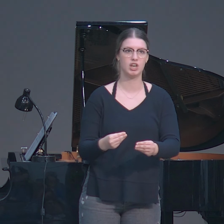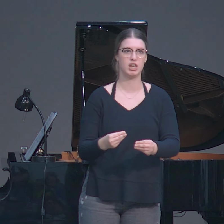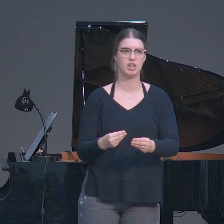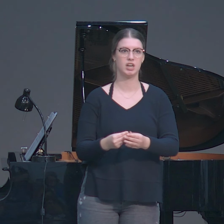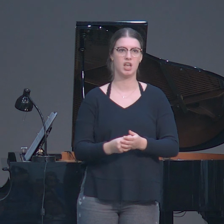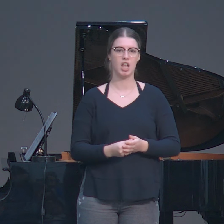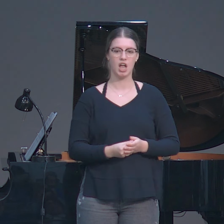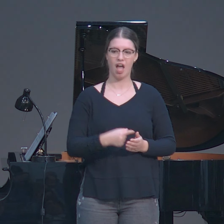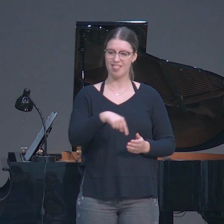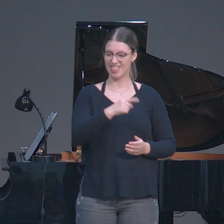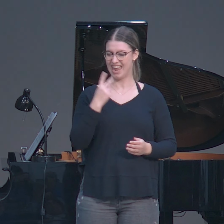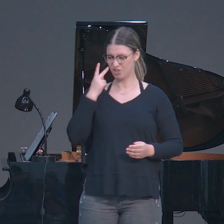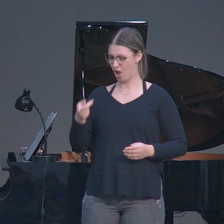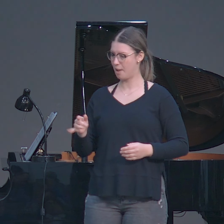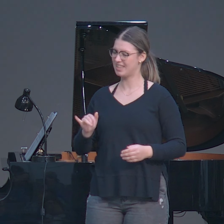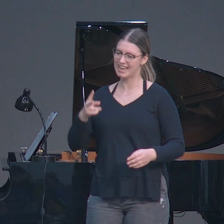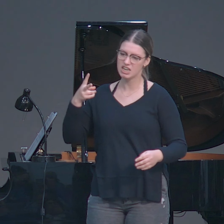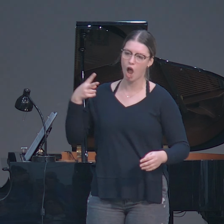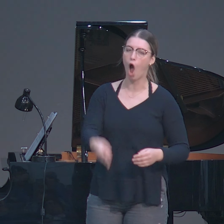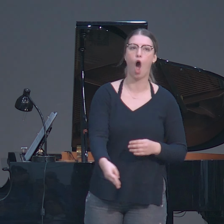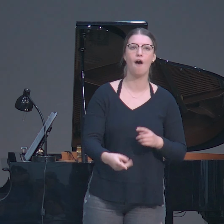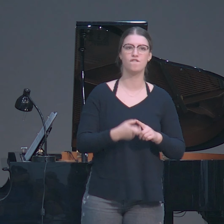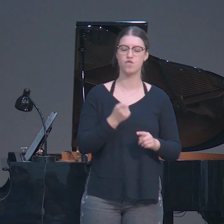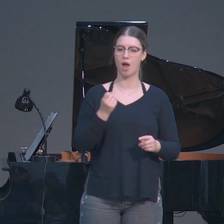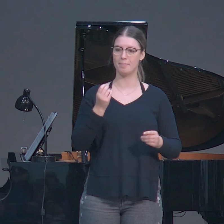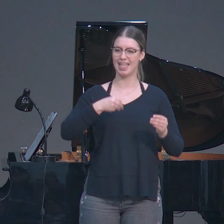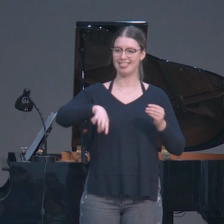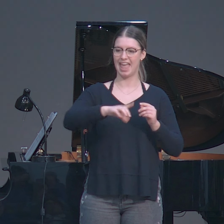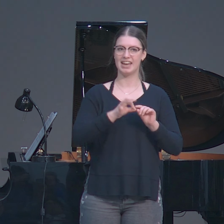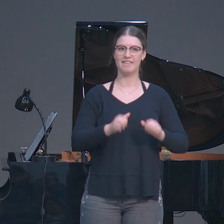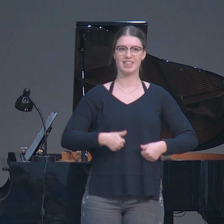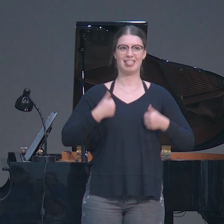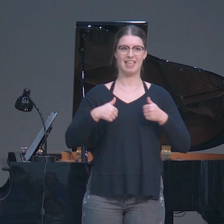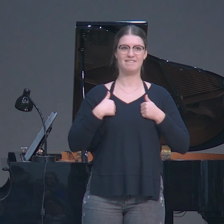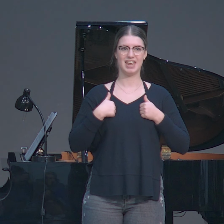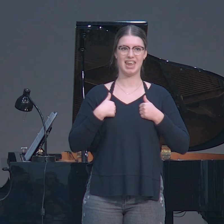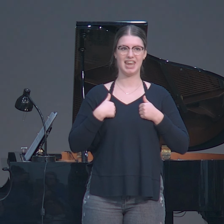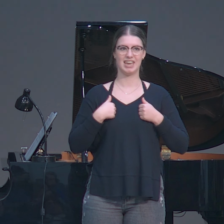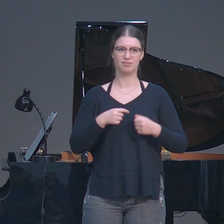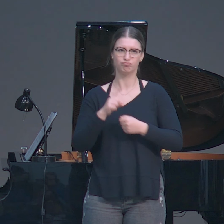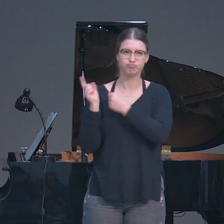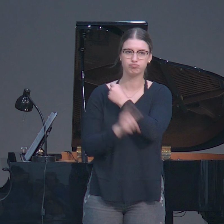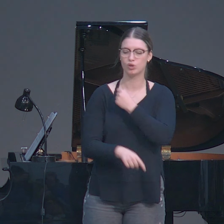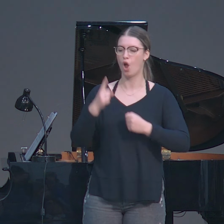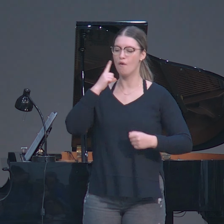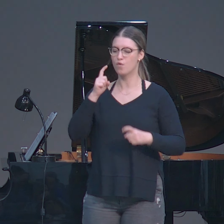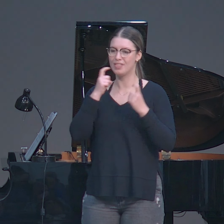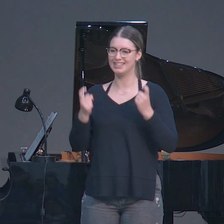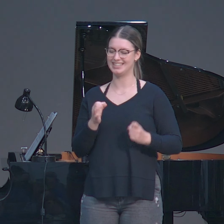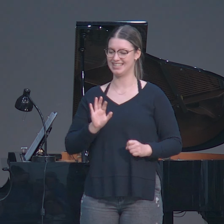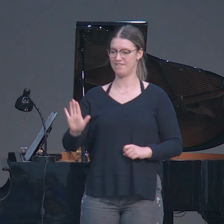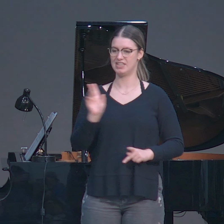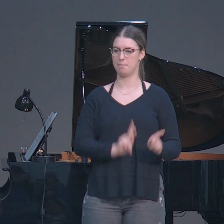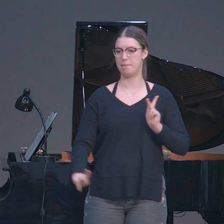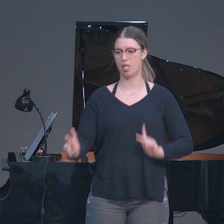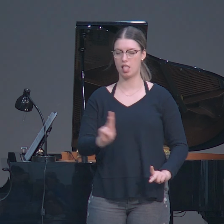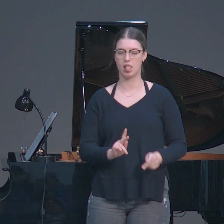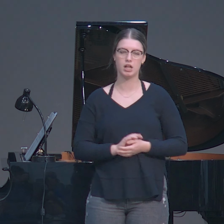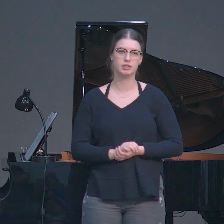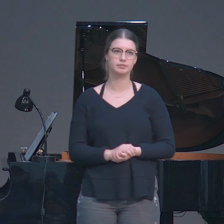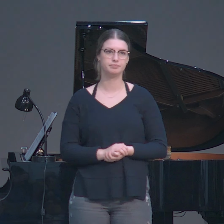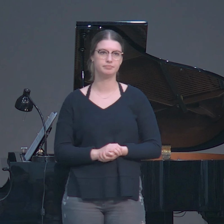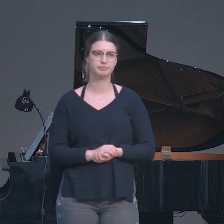that he was cut off out of the land of the living, stricken for the transgression of my people. The